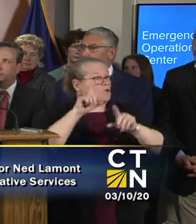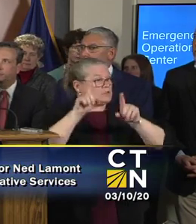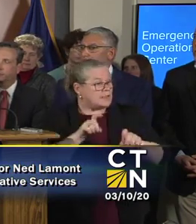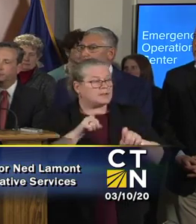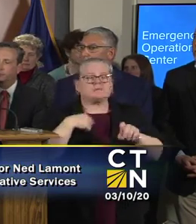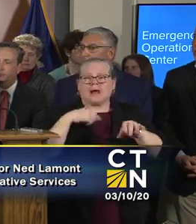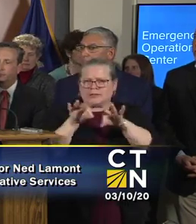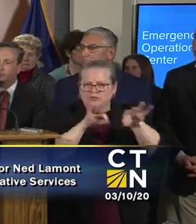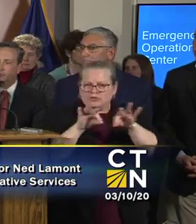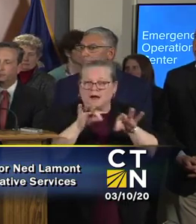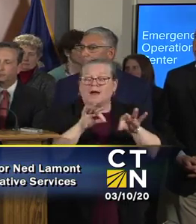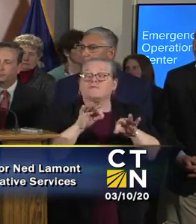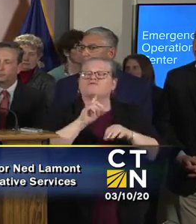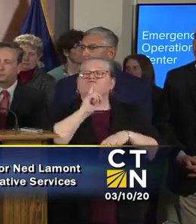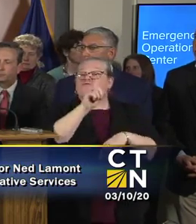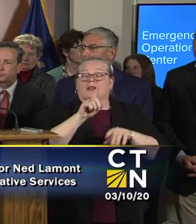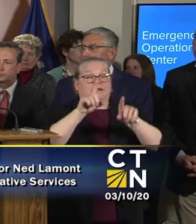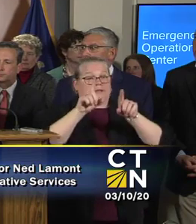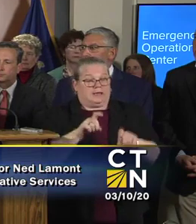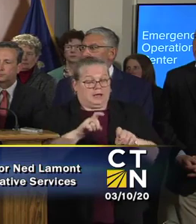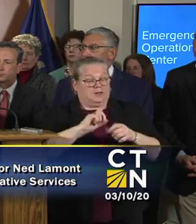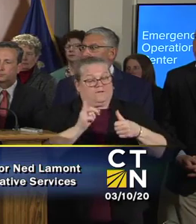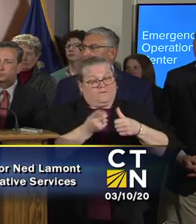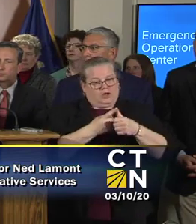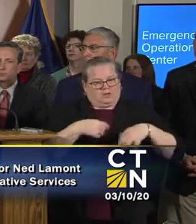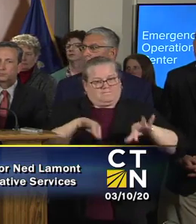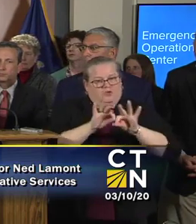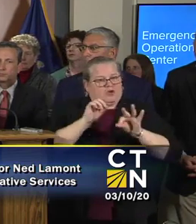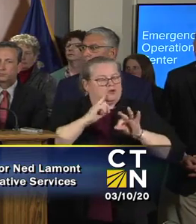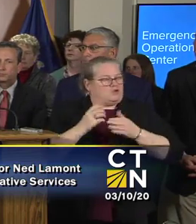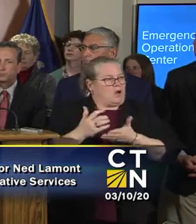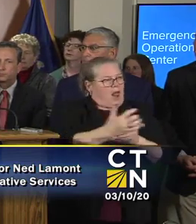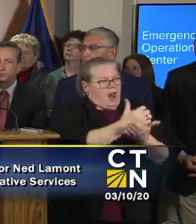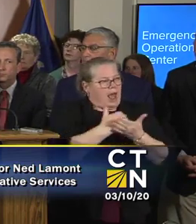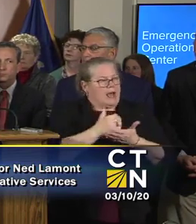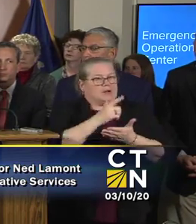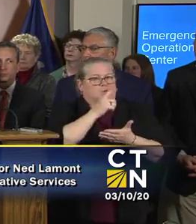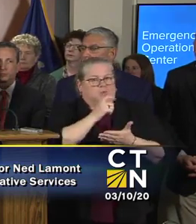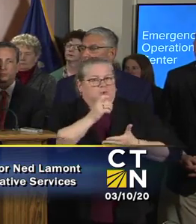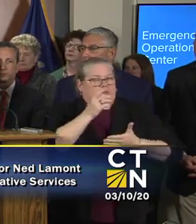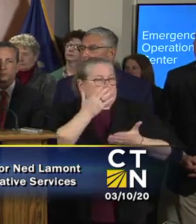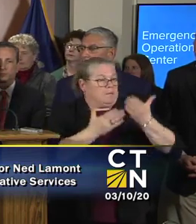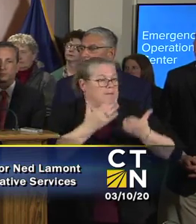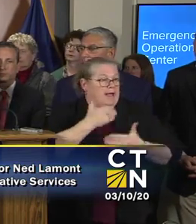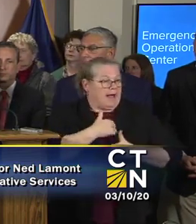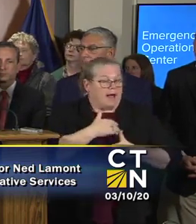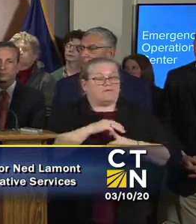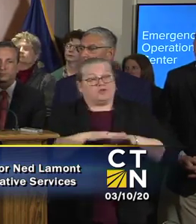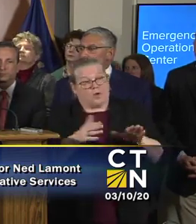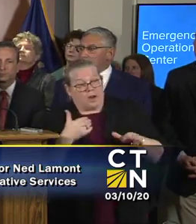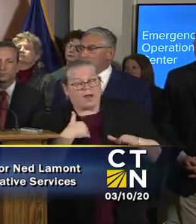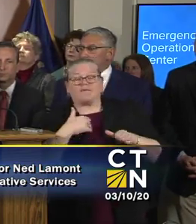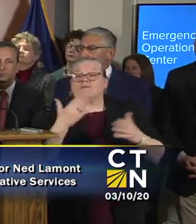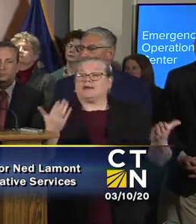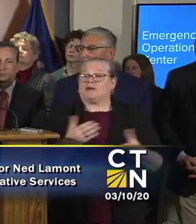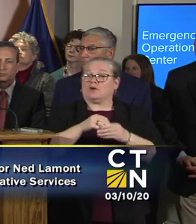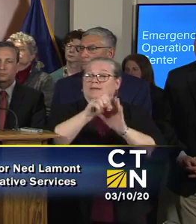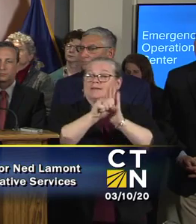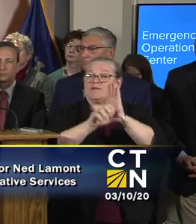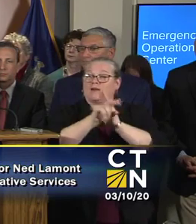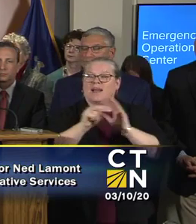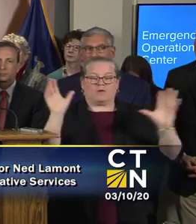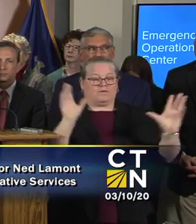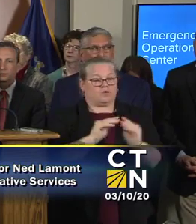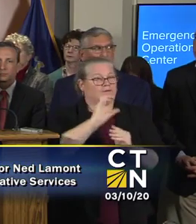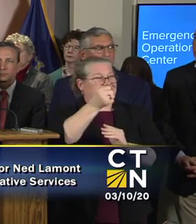we're really working this from two angles. The first is the sample collection. As the governor mentioned, we're working now with 10 hospitals in this state who are in progress of